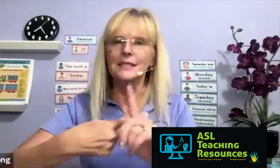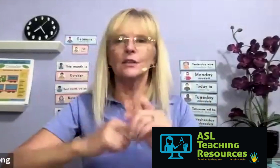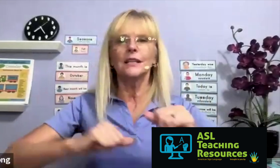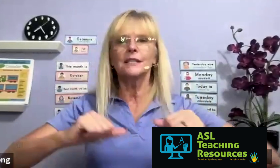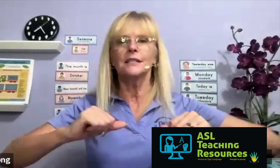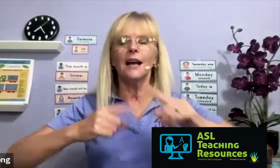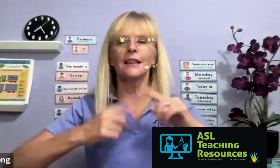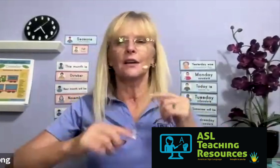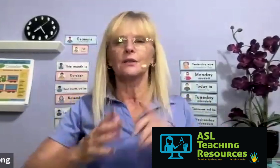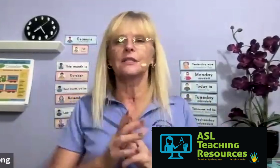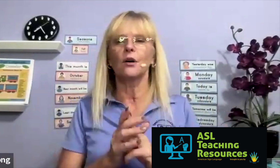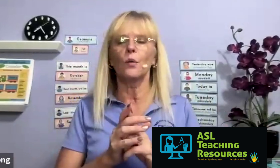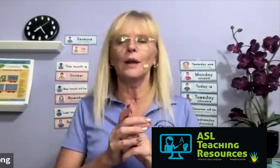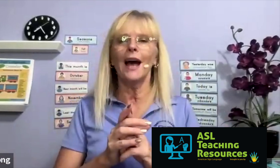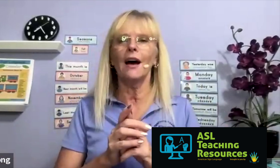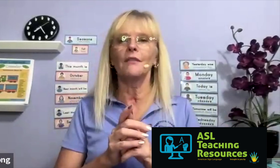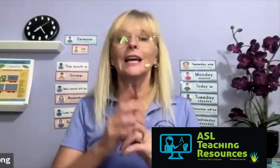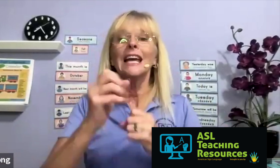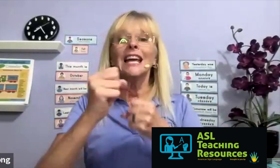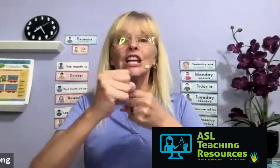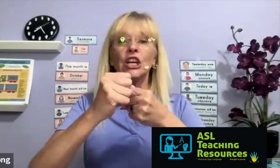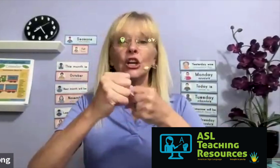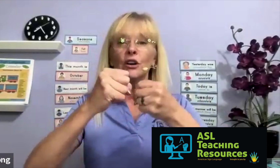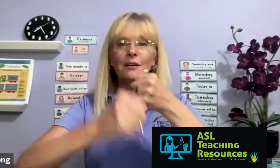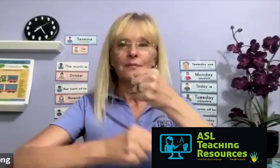So let's sign those. So we have year.